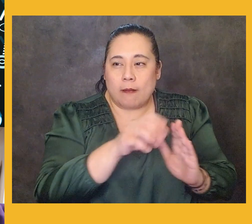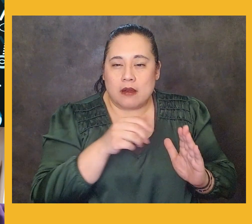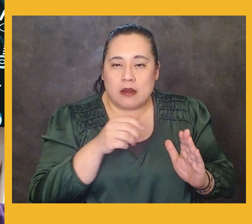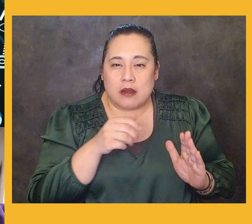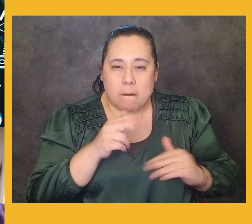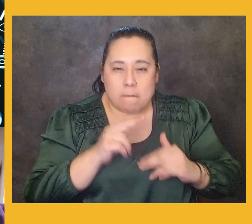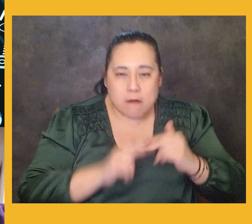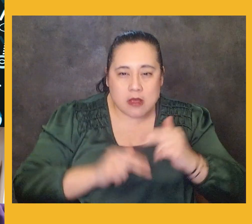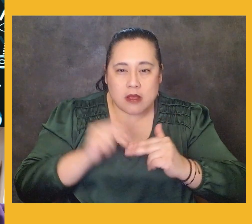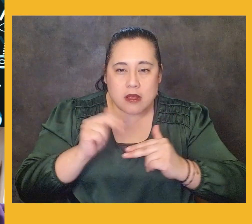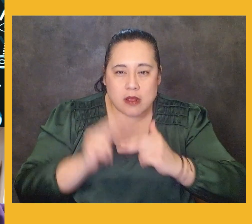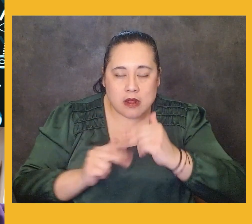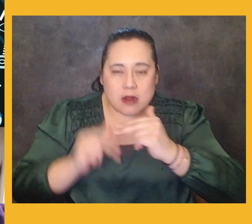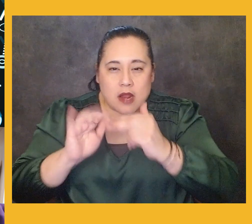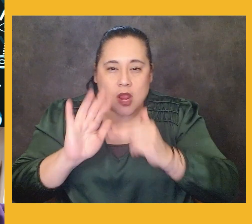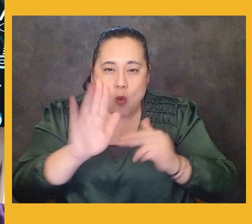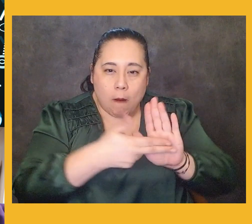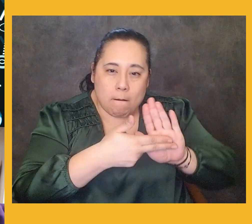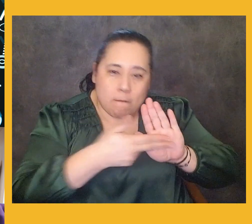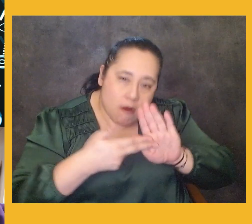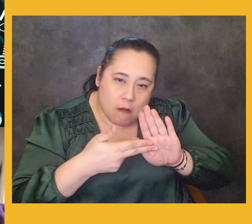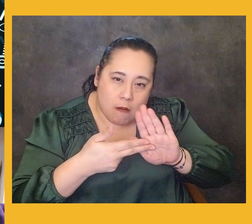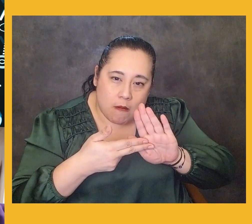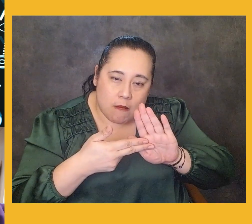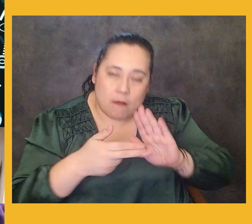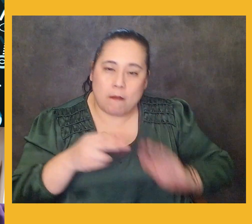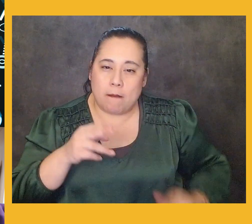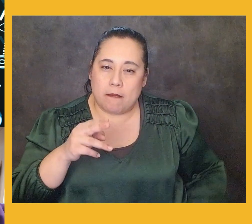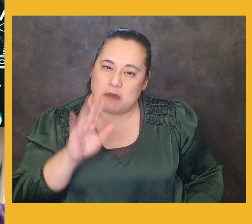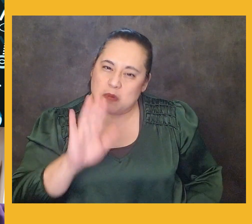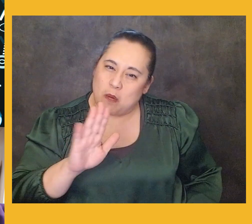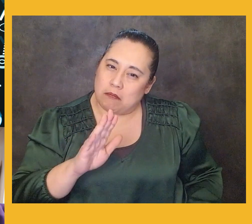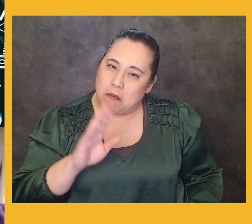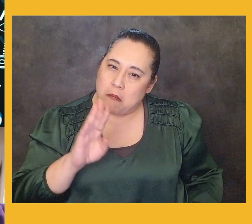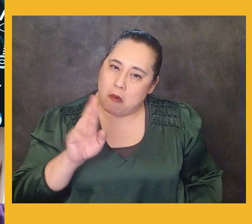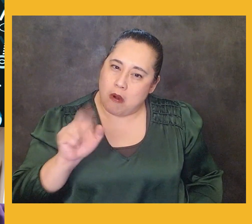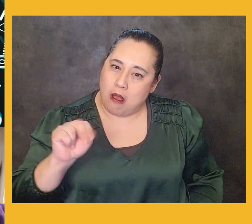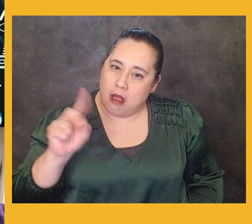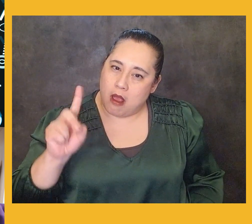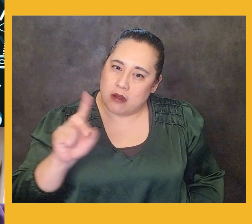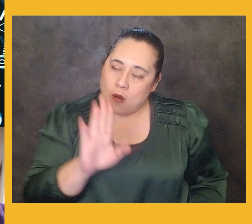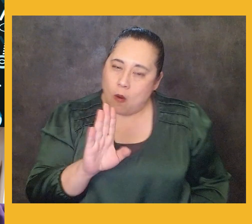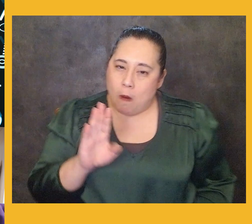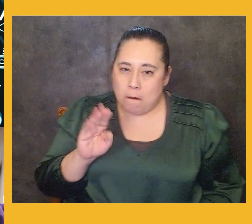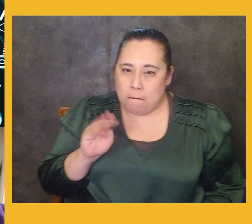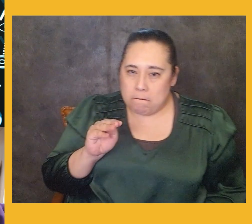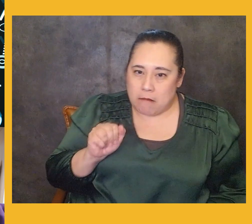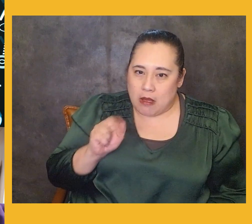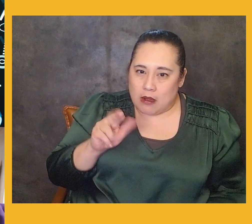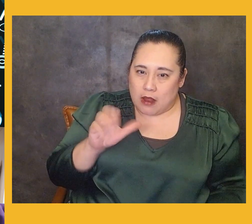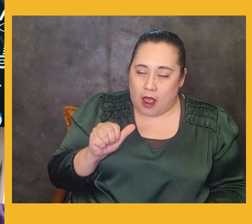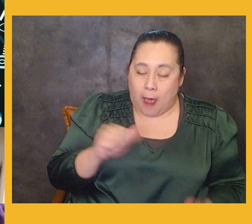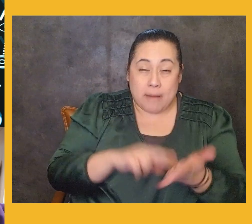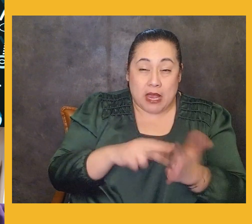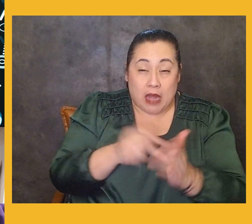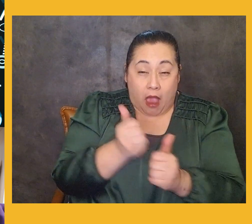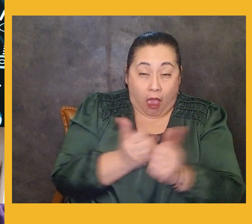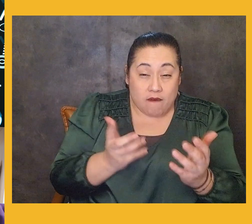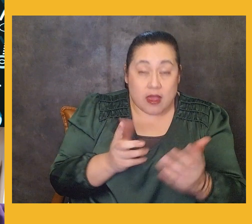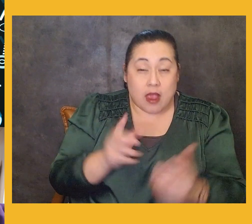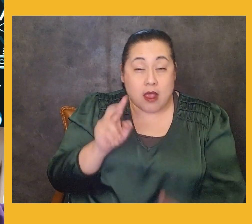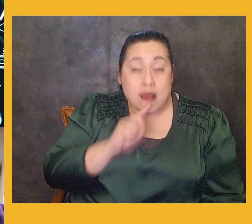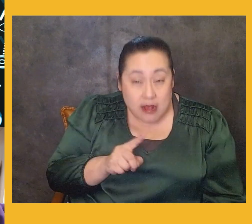are developing and building your brand. You're